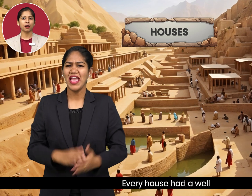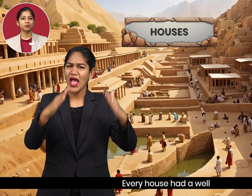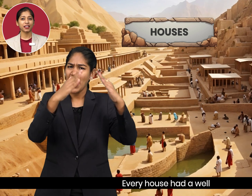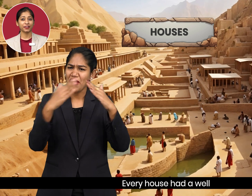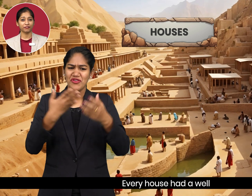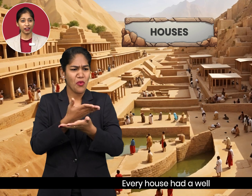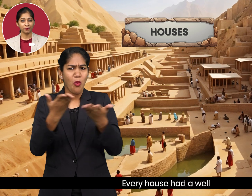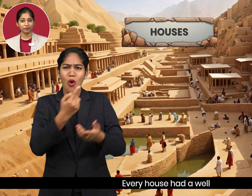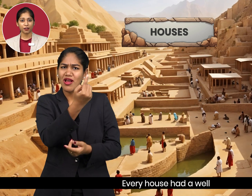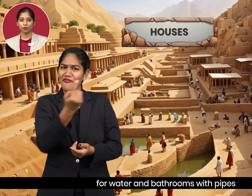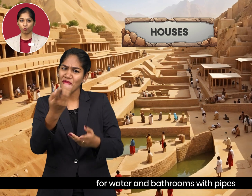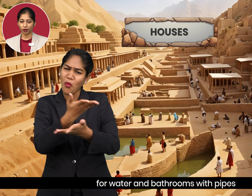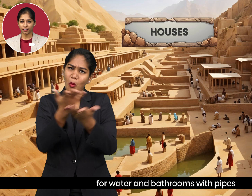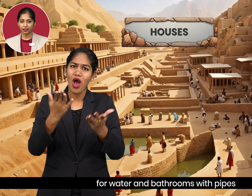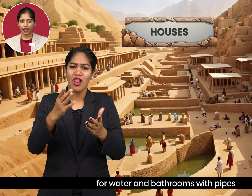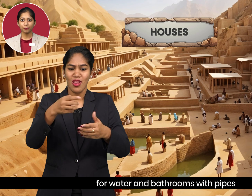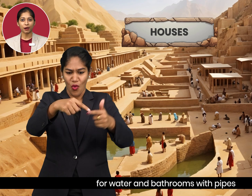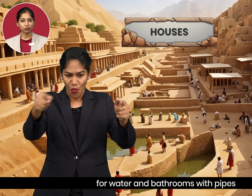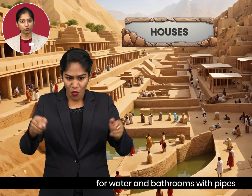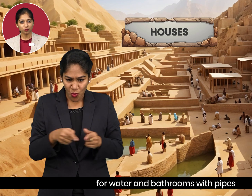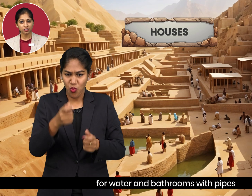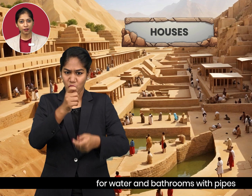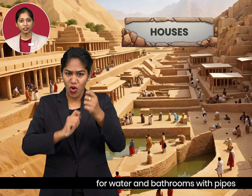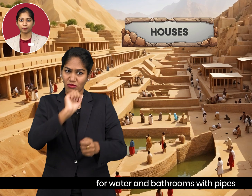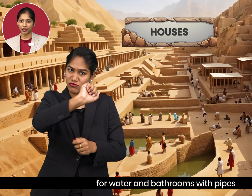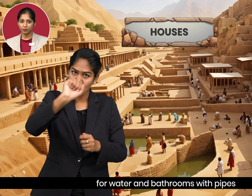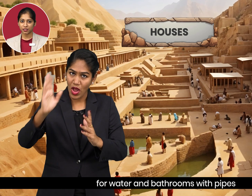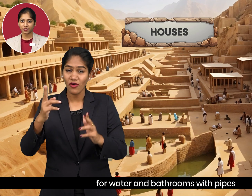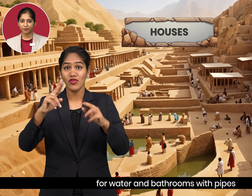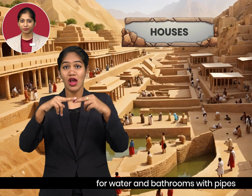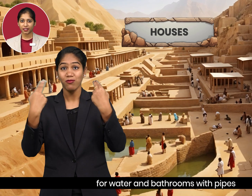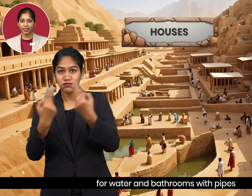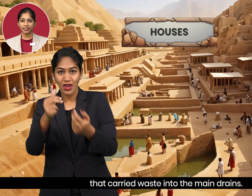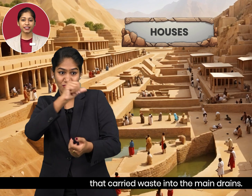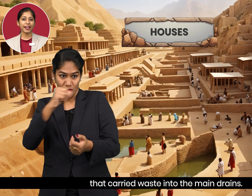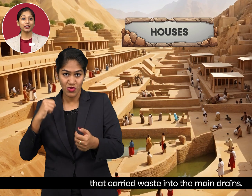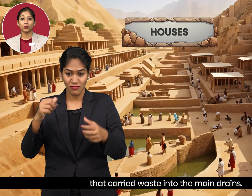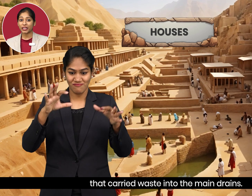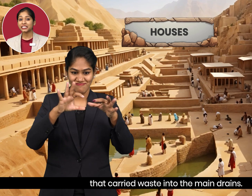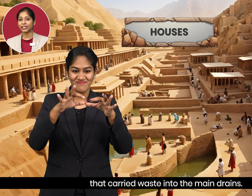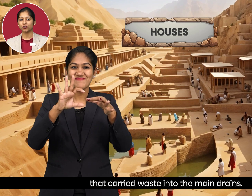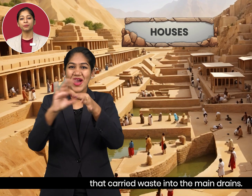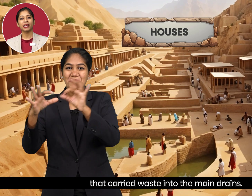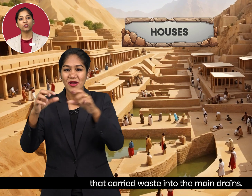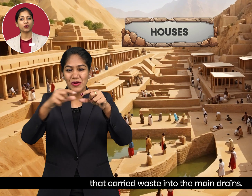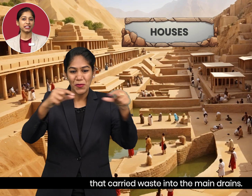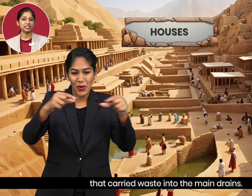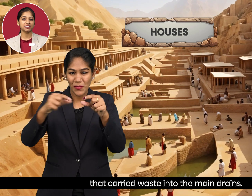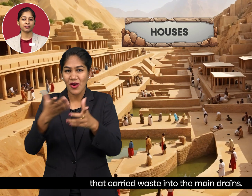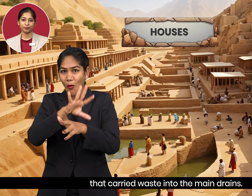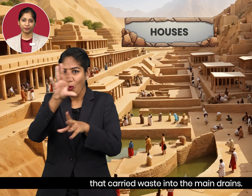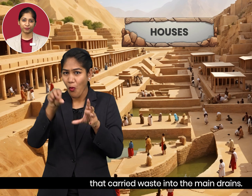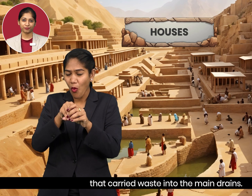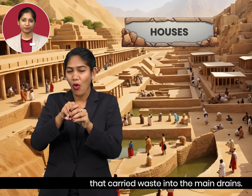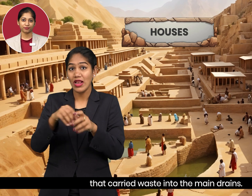Every house had a well for water and bathrooms with pipes that carried waste into the main